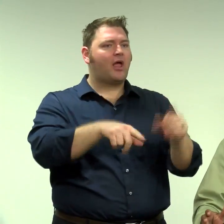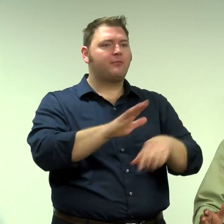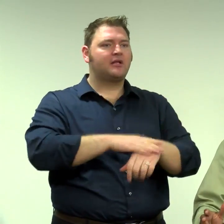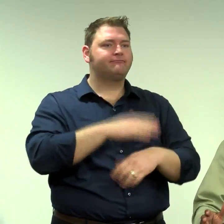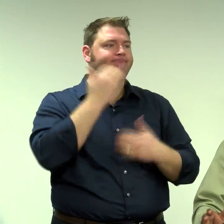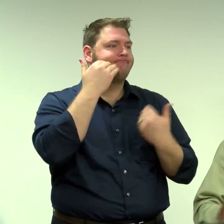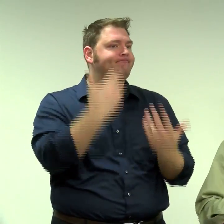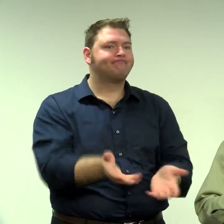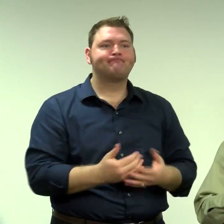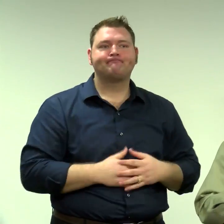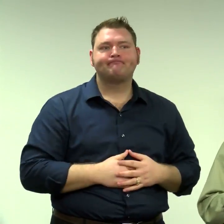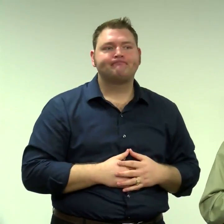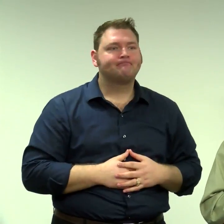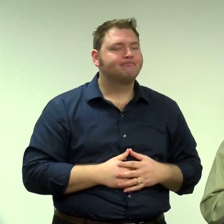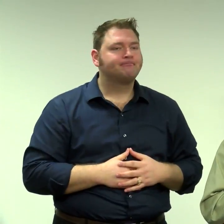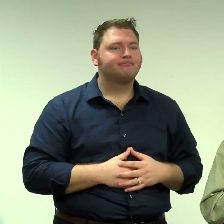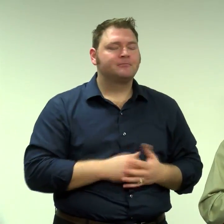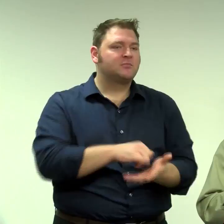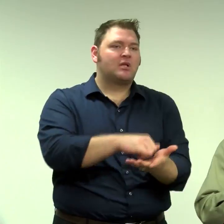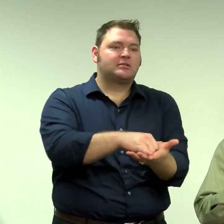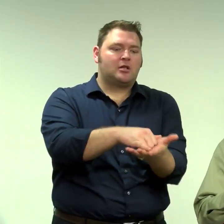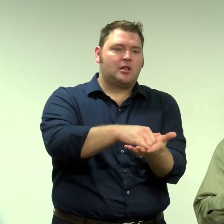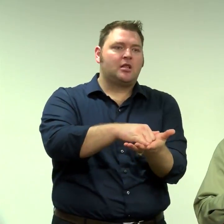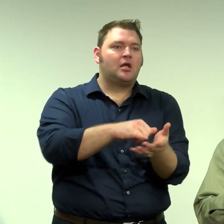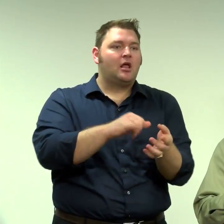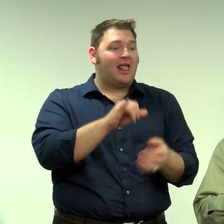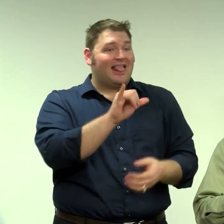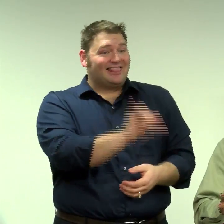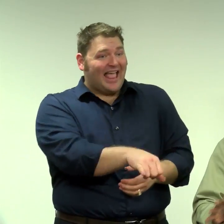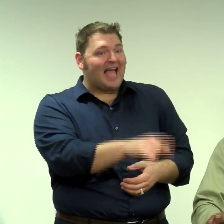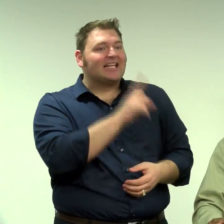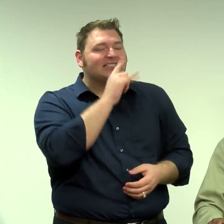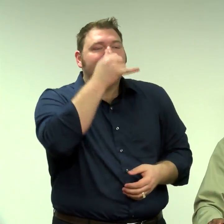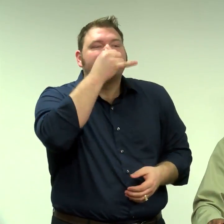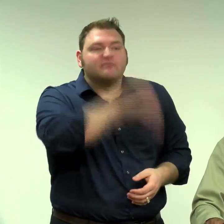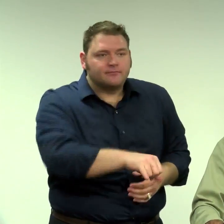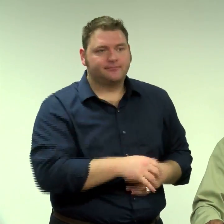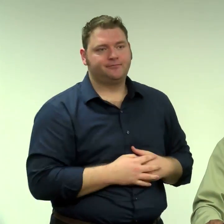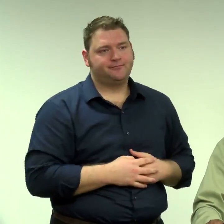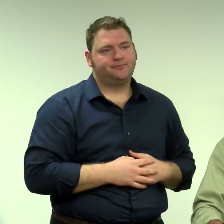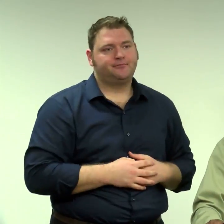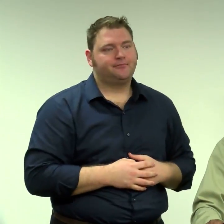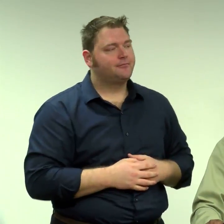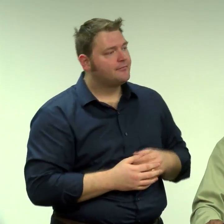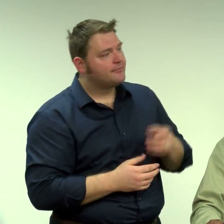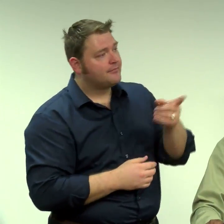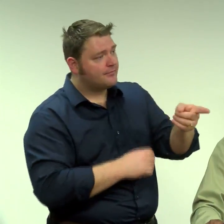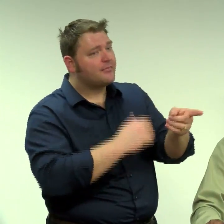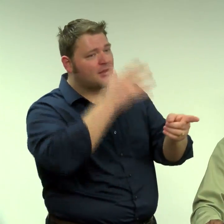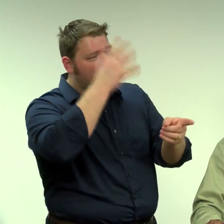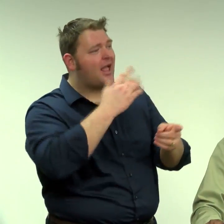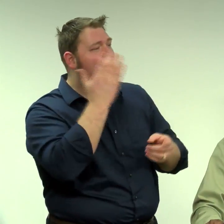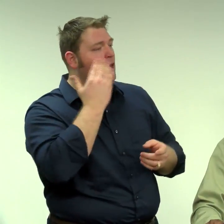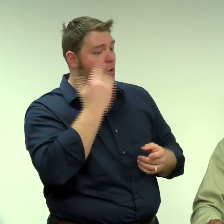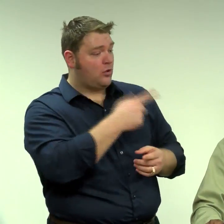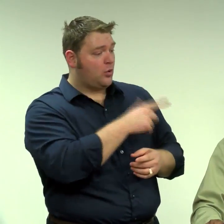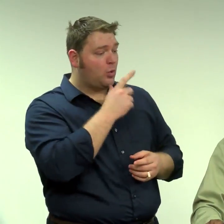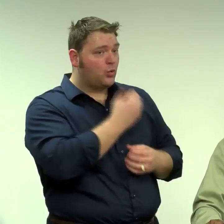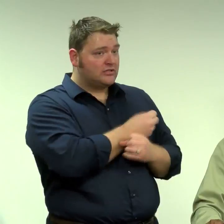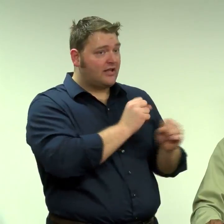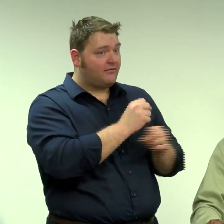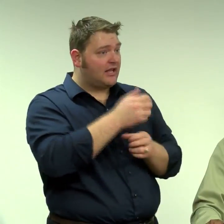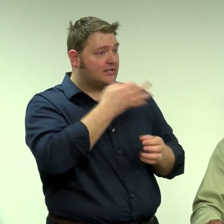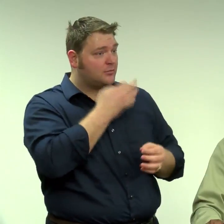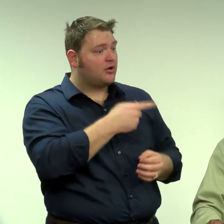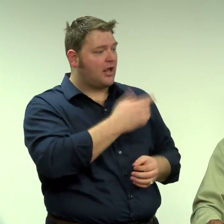it is going. It is absurd. Okay? I think I said that the safety experts agree with you, but then what is the plan for those